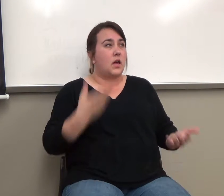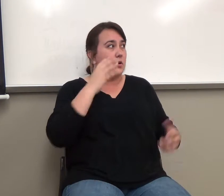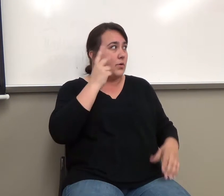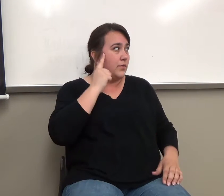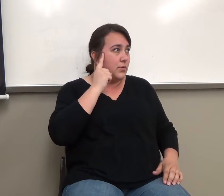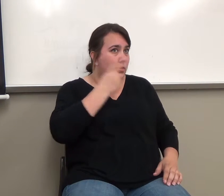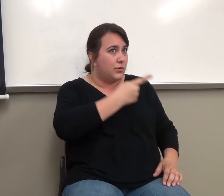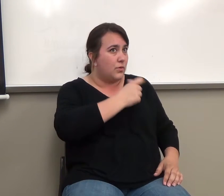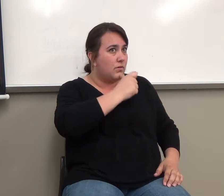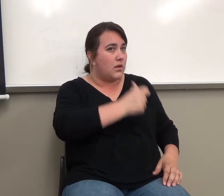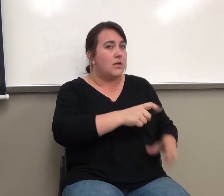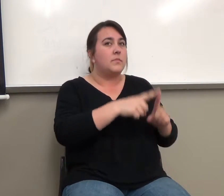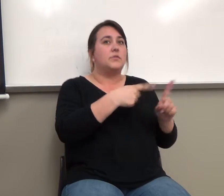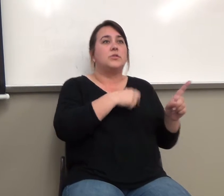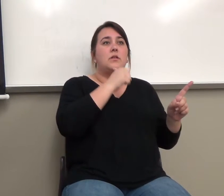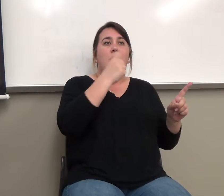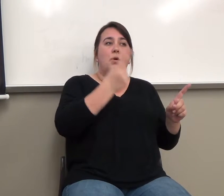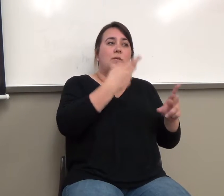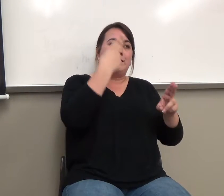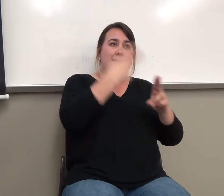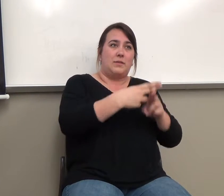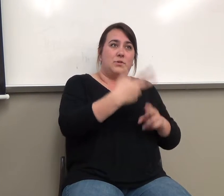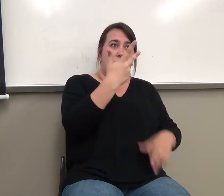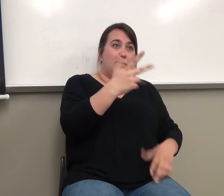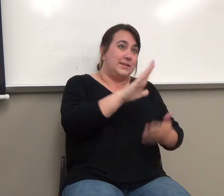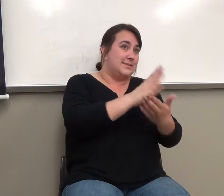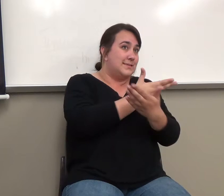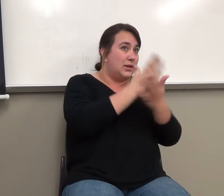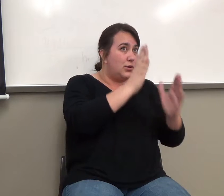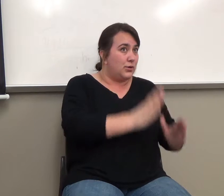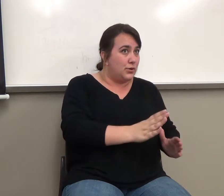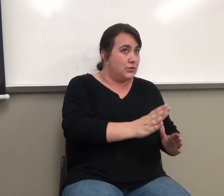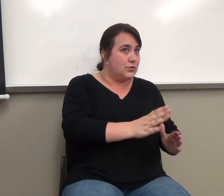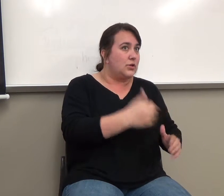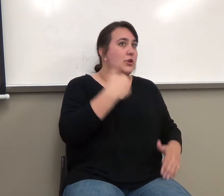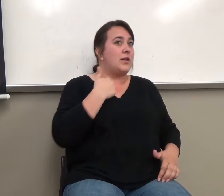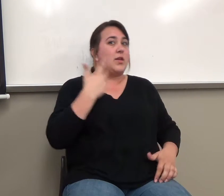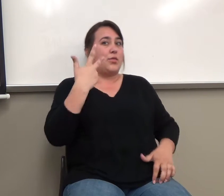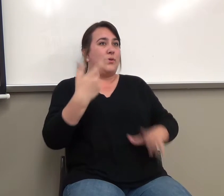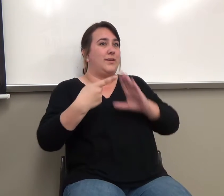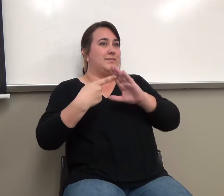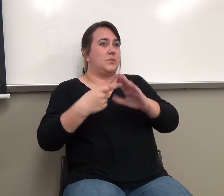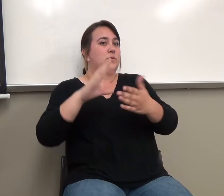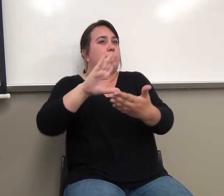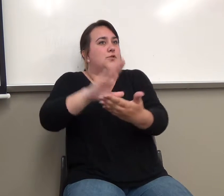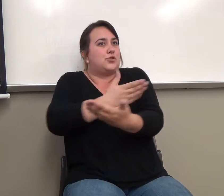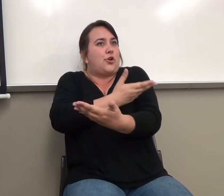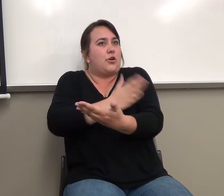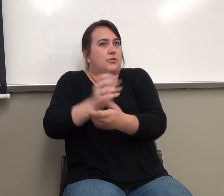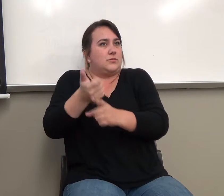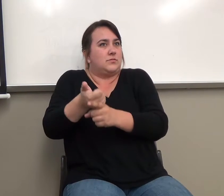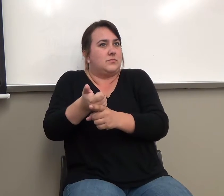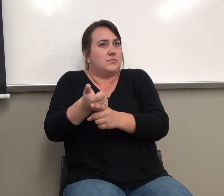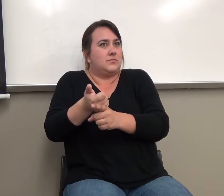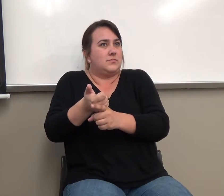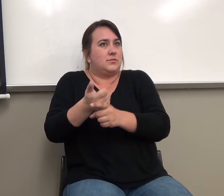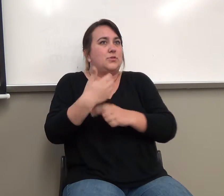but she not only named 3 singers, she had 3 songs. She had a song for each one of